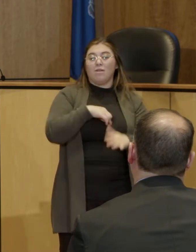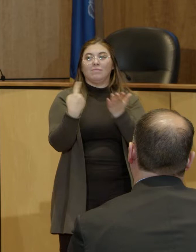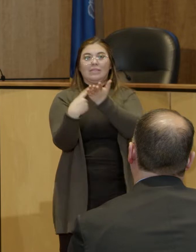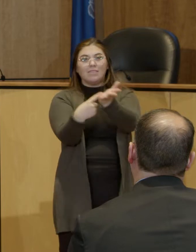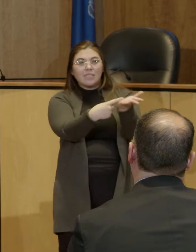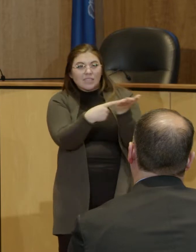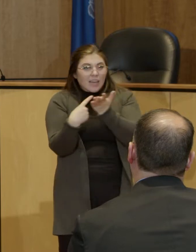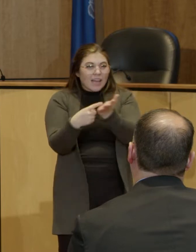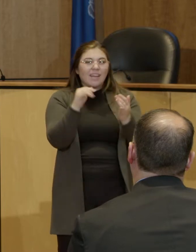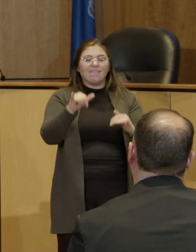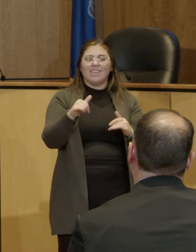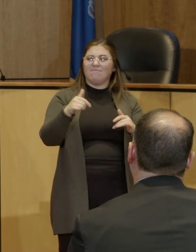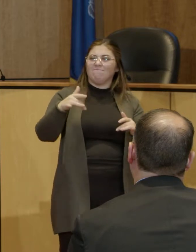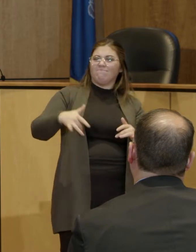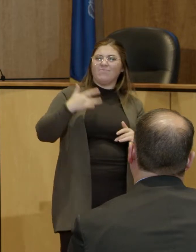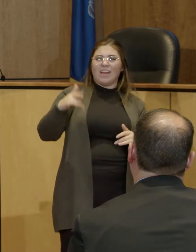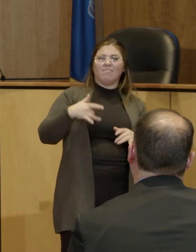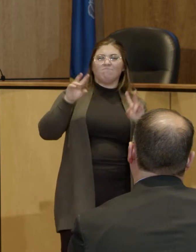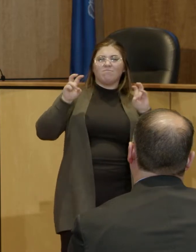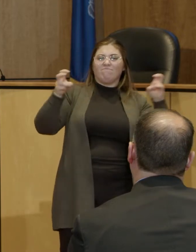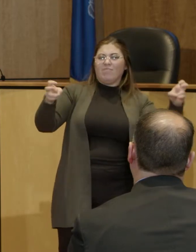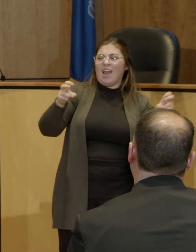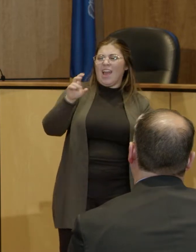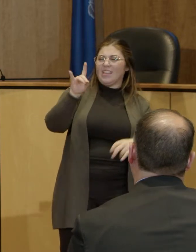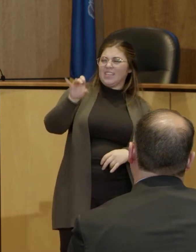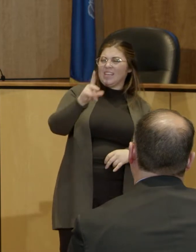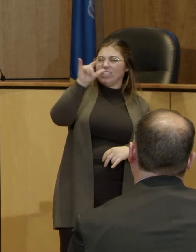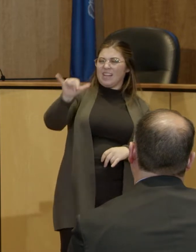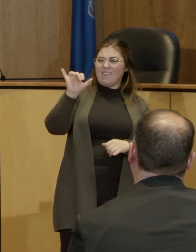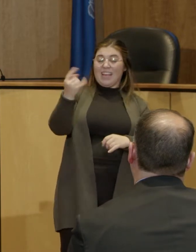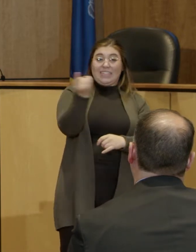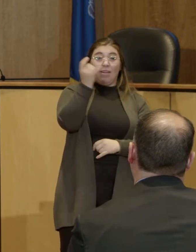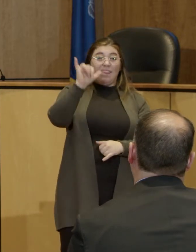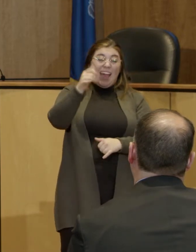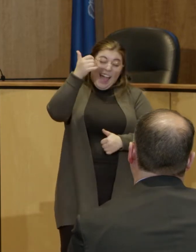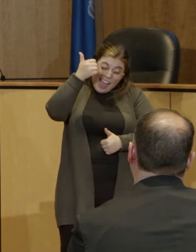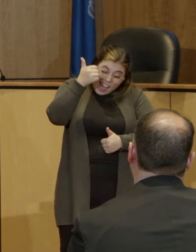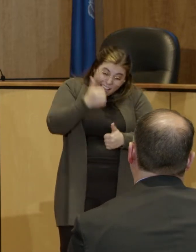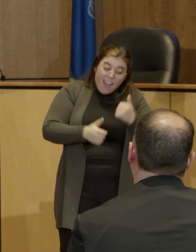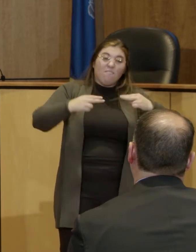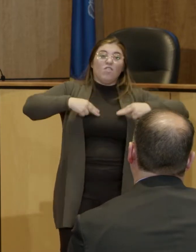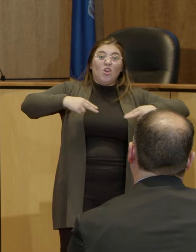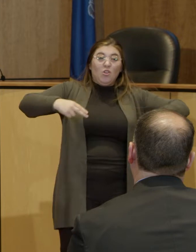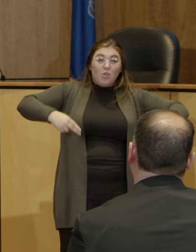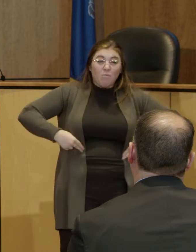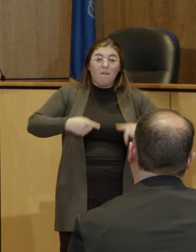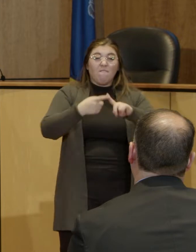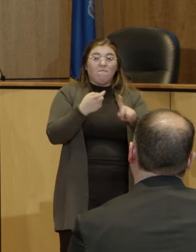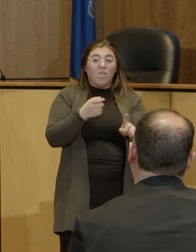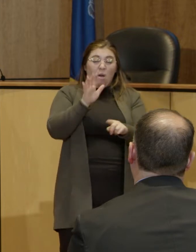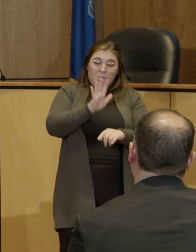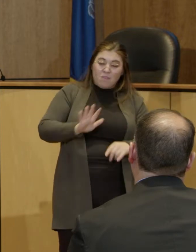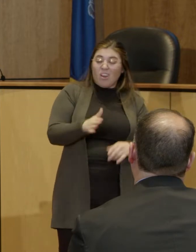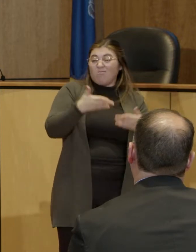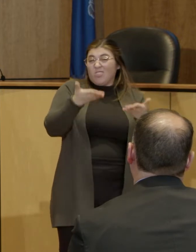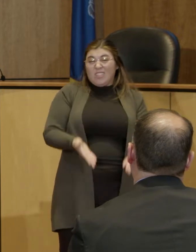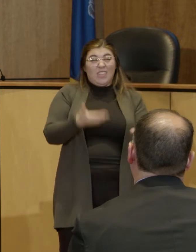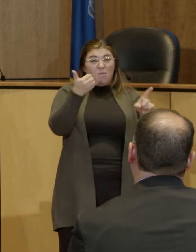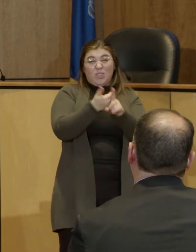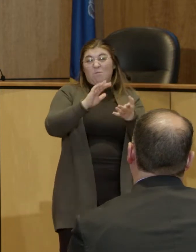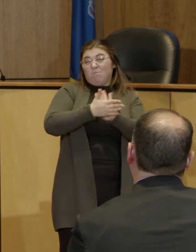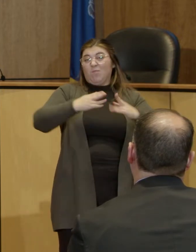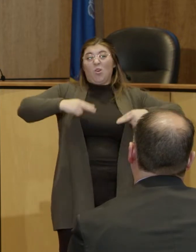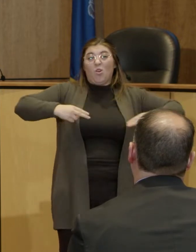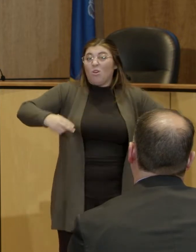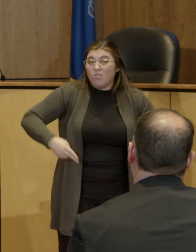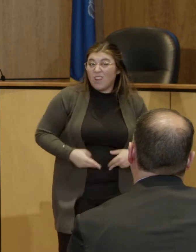about of this essence of dignity being something that every human, by their basic humanity,